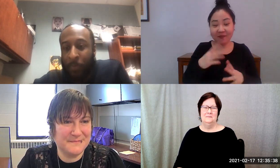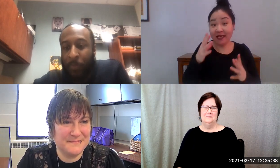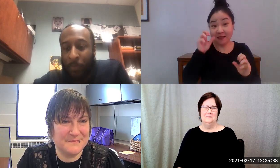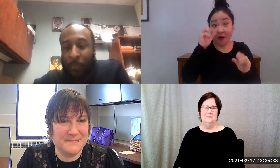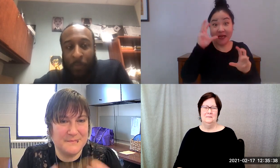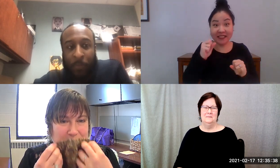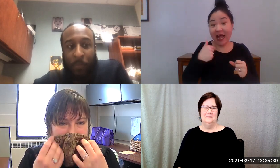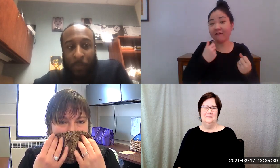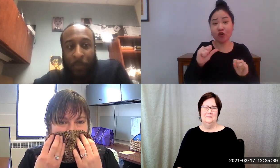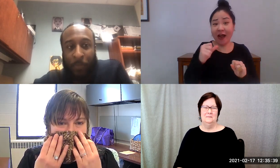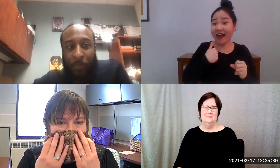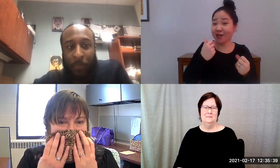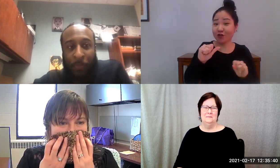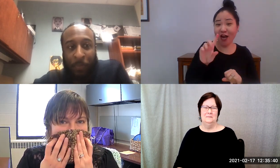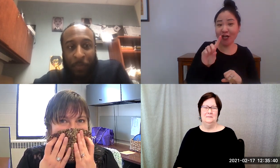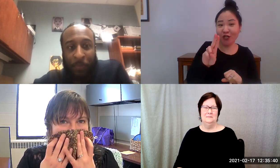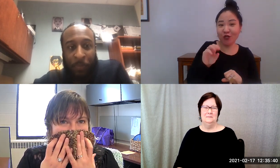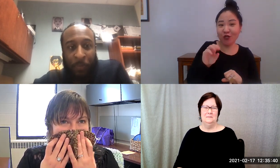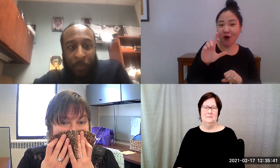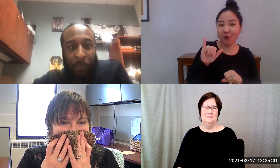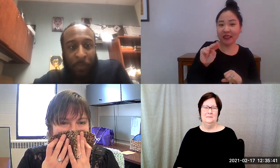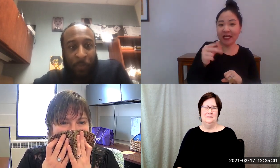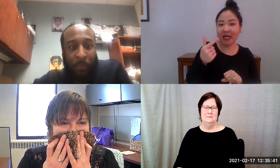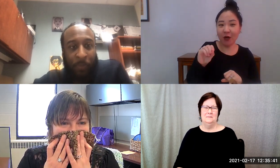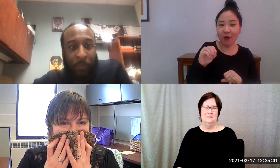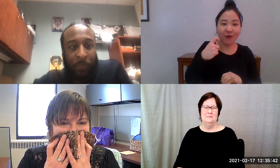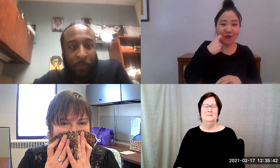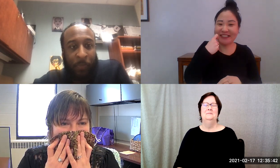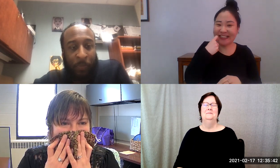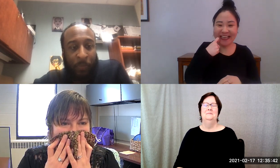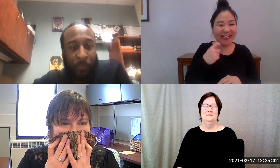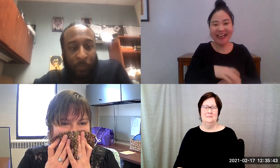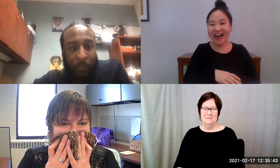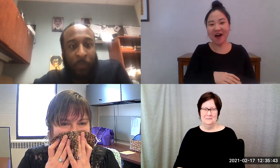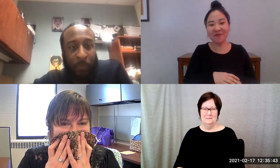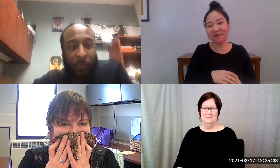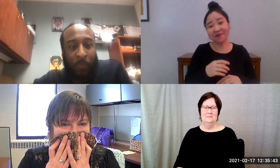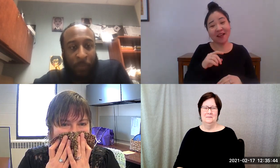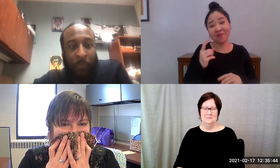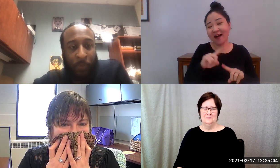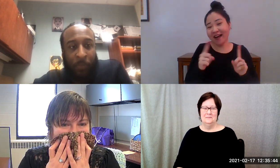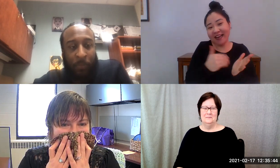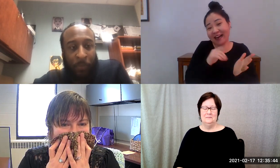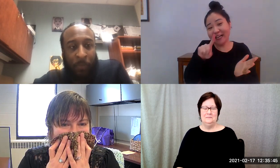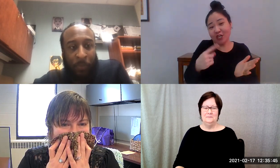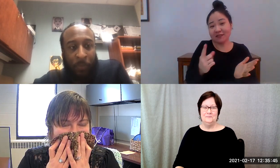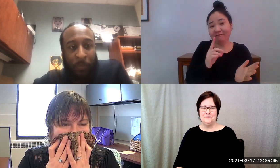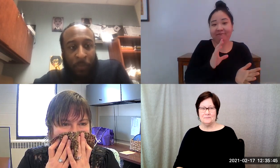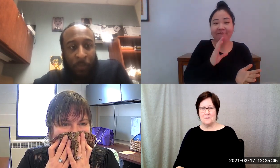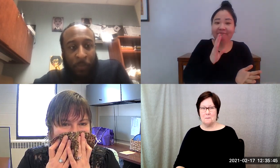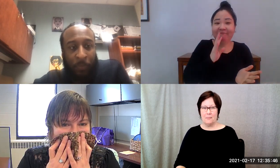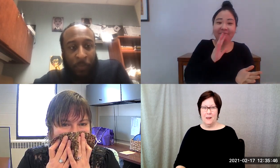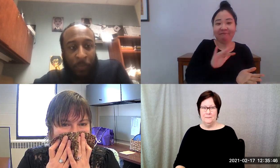just, it's amazing. I tried Duolingo recently, but again, I